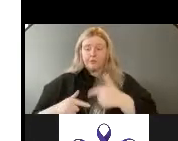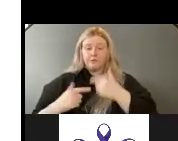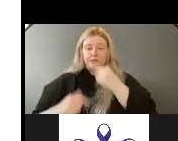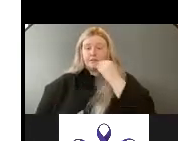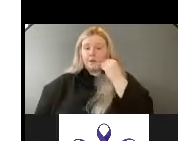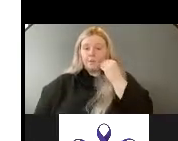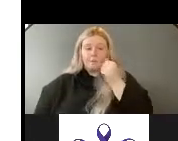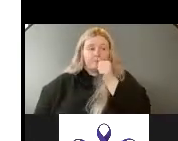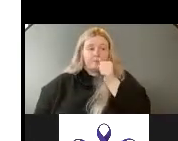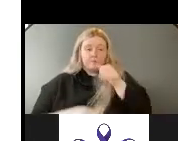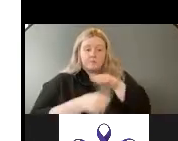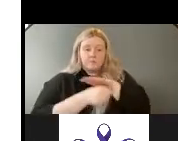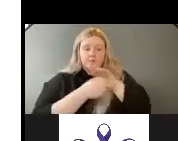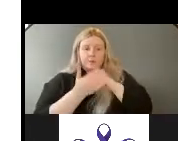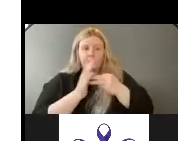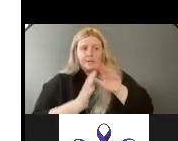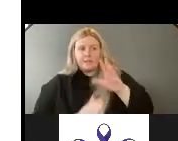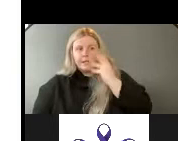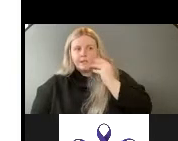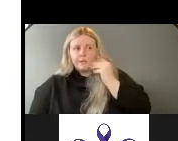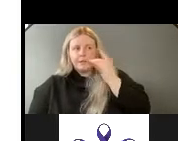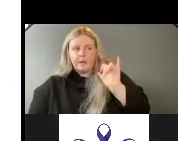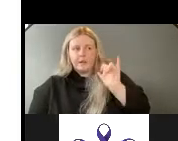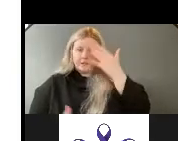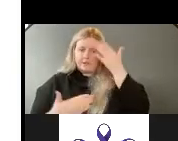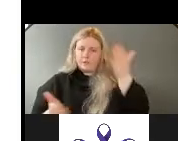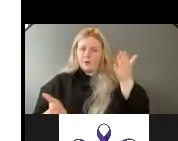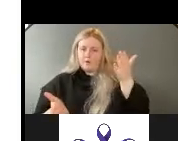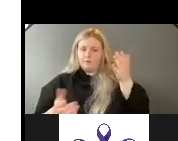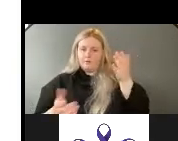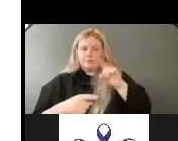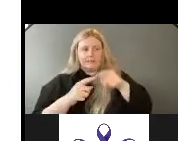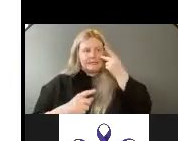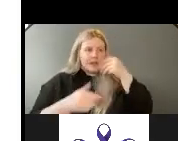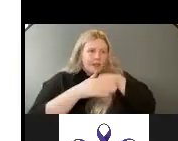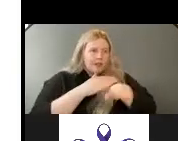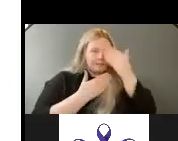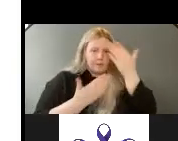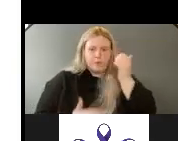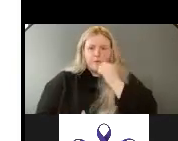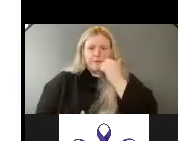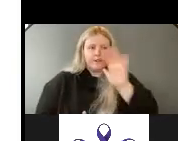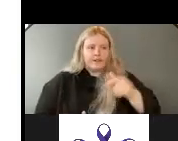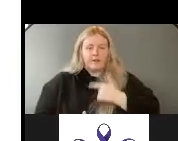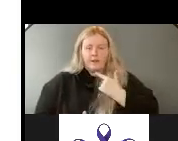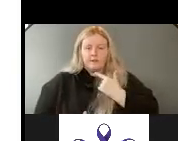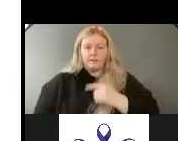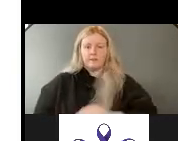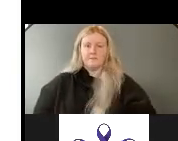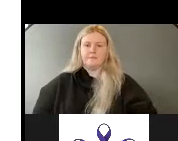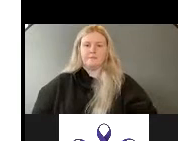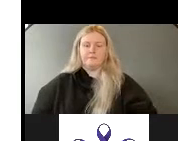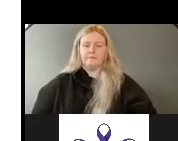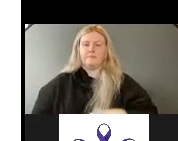know about their experiences over the course of the pandemic? What do we know about their day-to-day lives? And there's little recognition of the